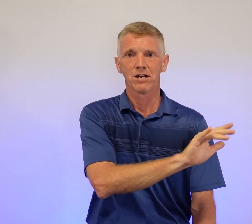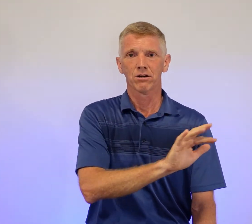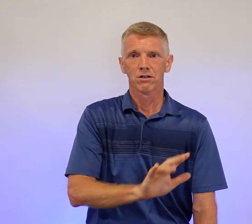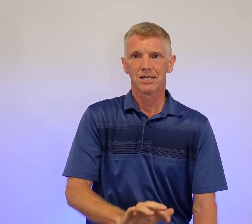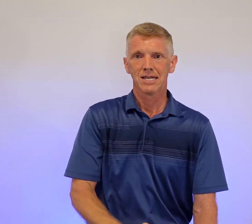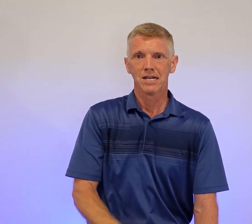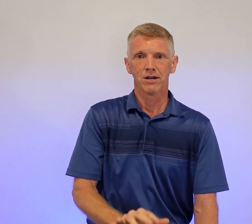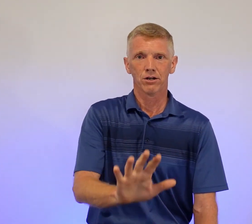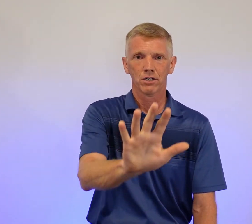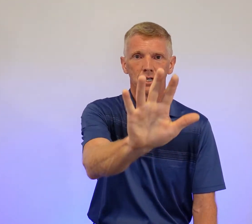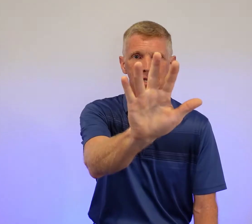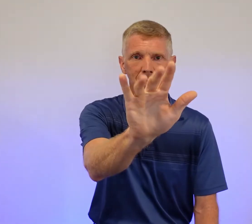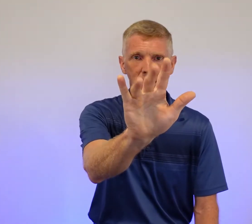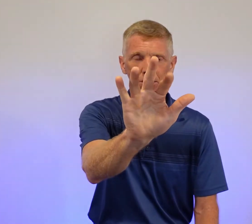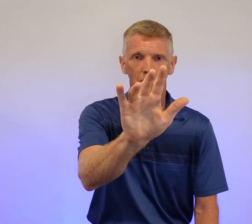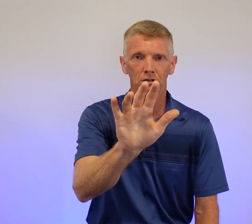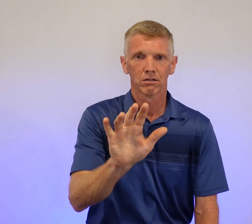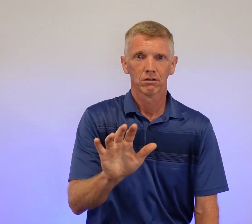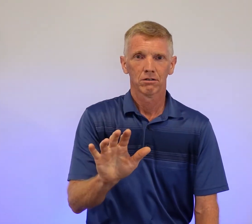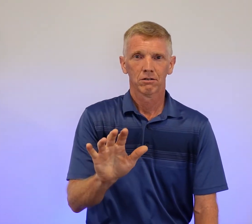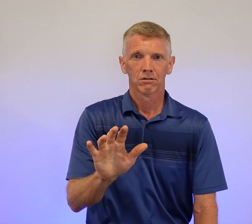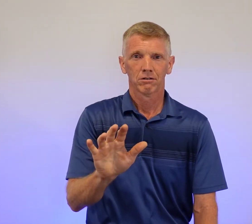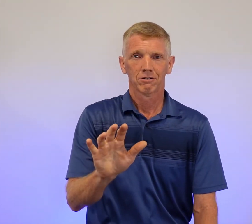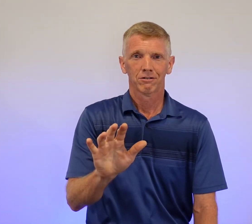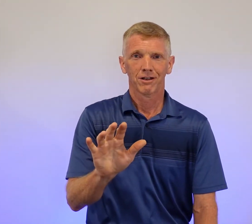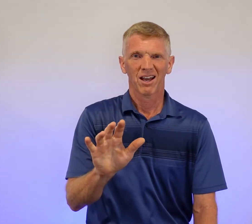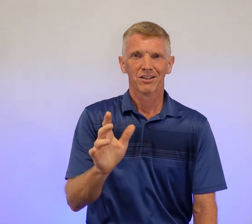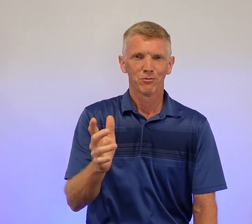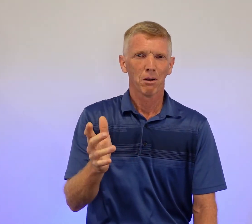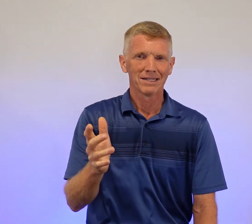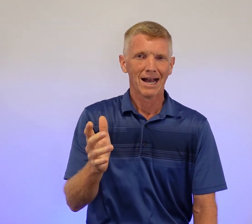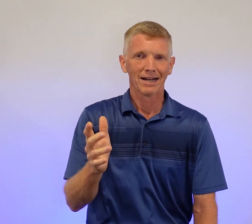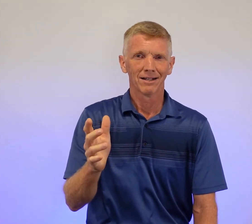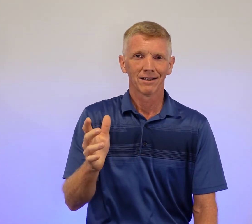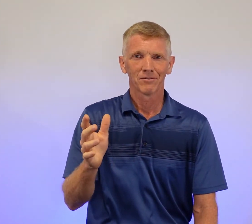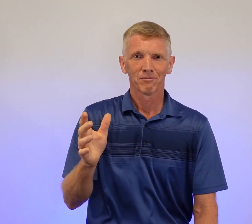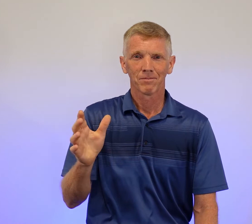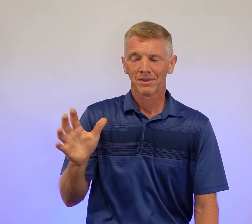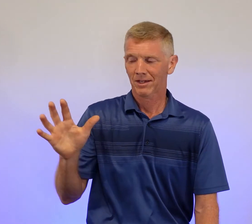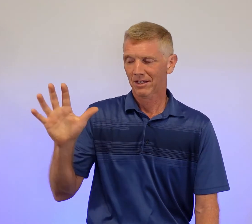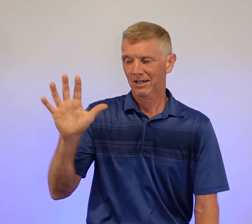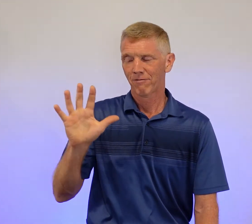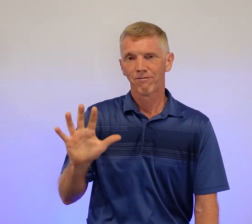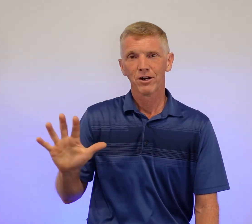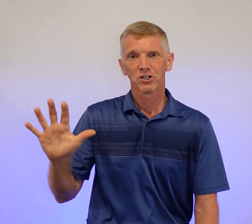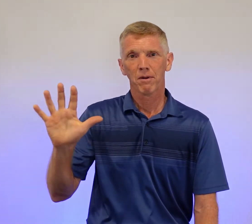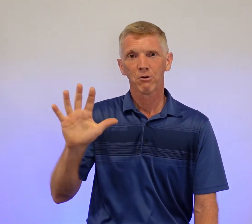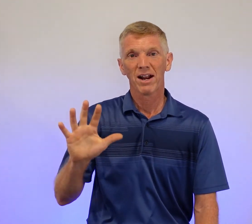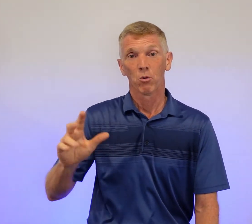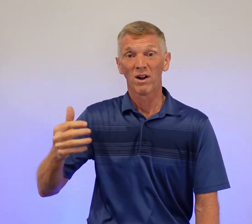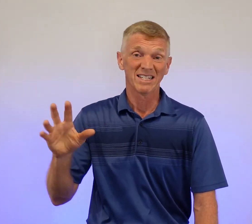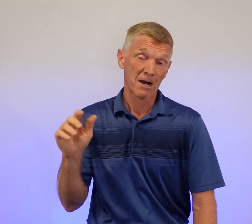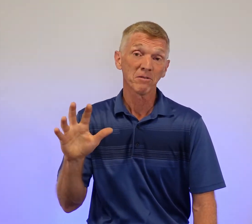here, here, here? Okay, you probably got it. Fingerspelling right here. 1, it's comfortable for